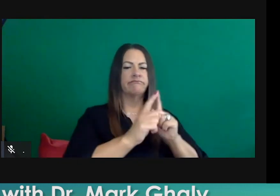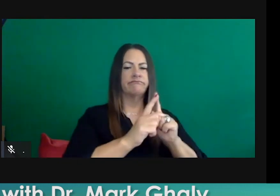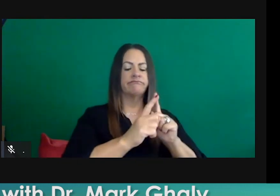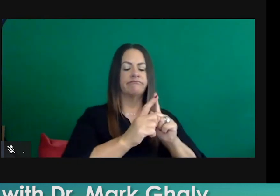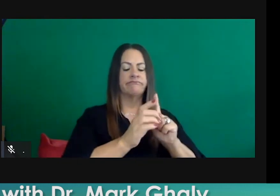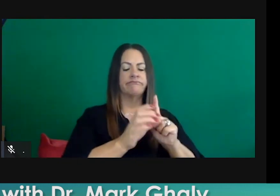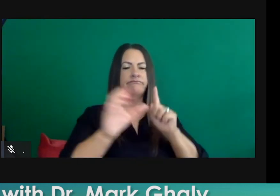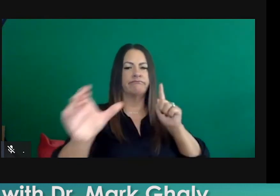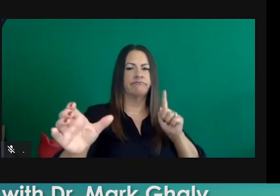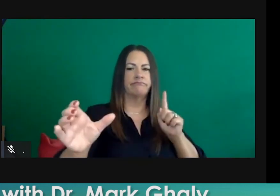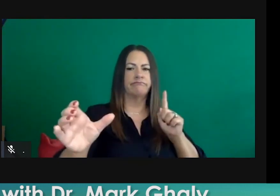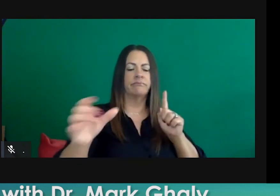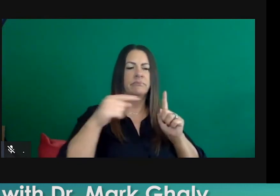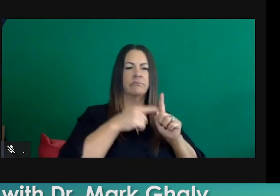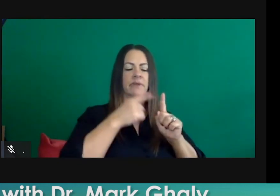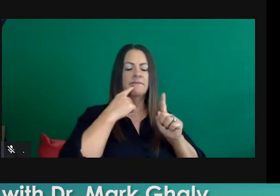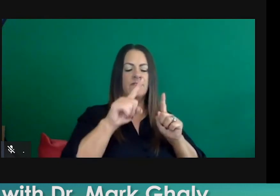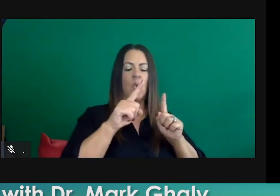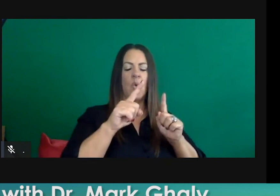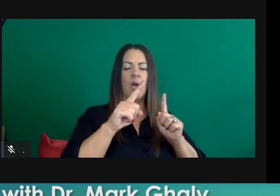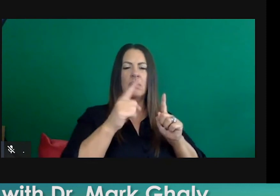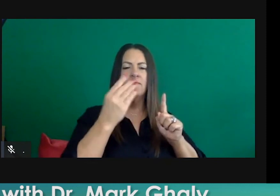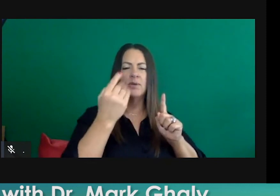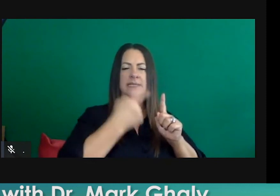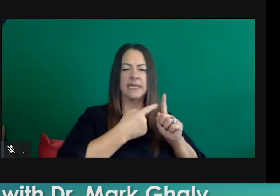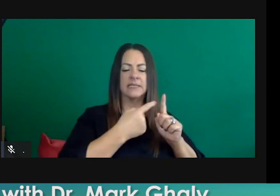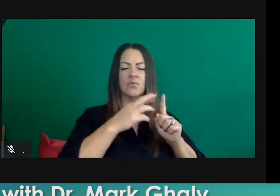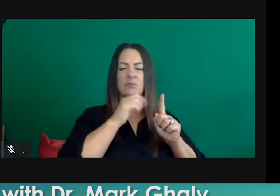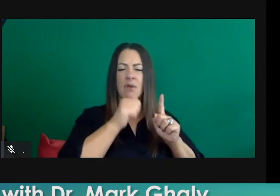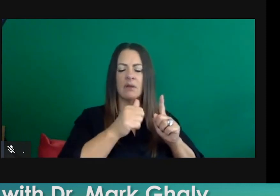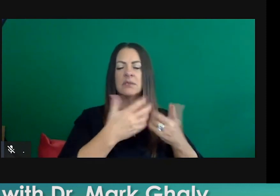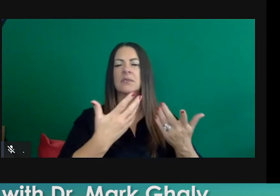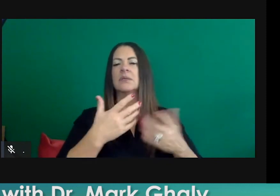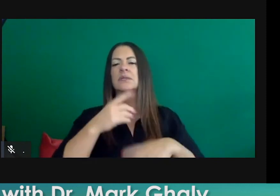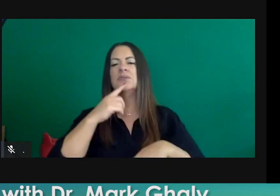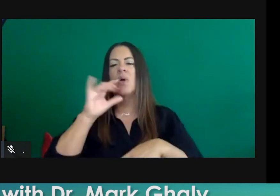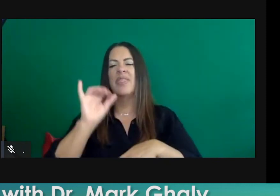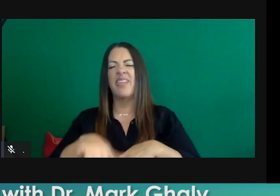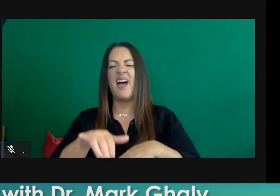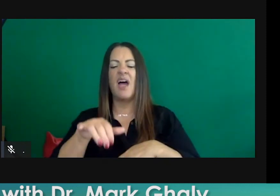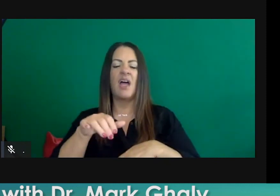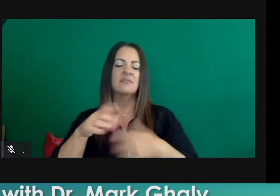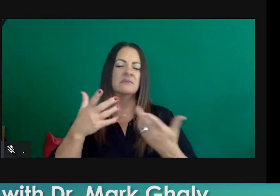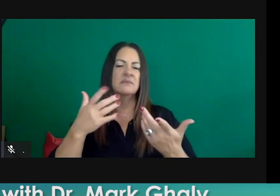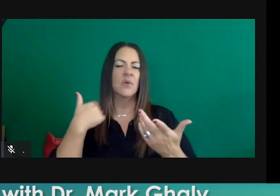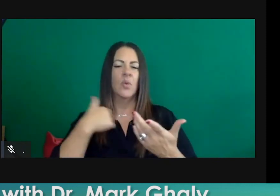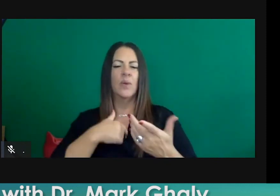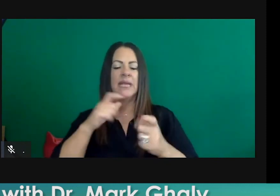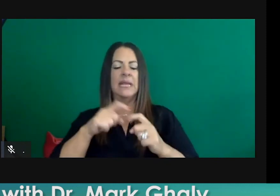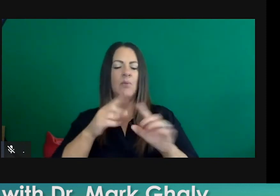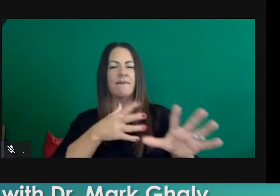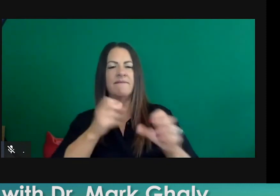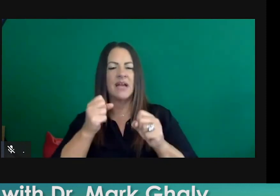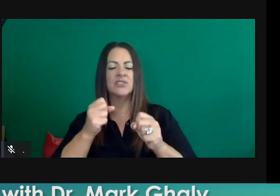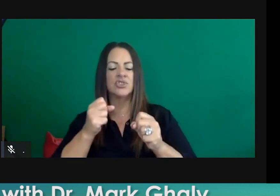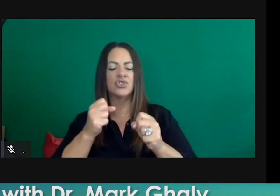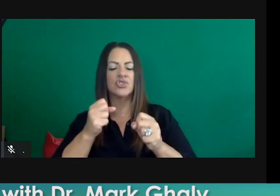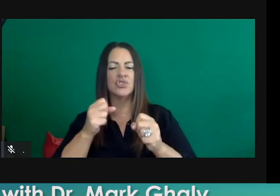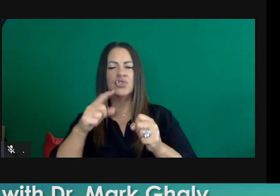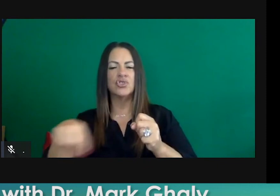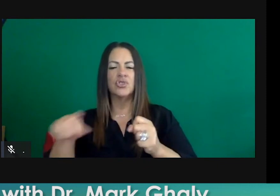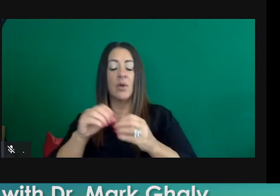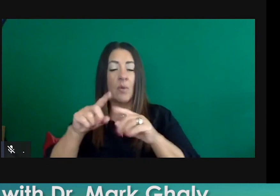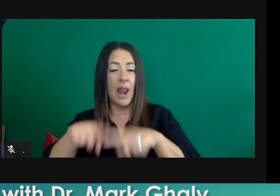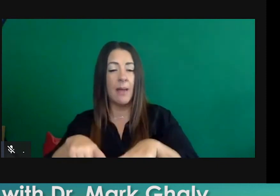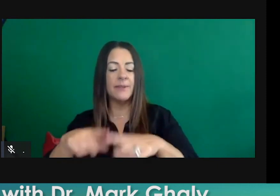do. We look forward to any technology that helps do that a little faster and swifter and more reliably, but they really